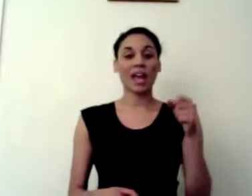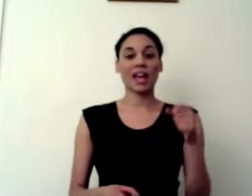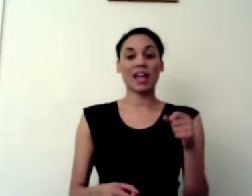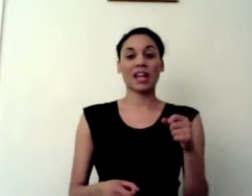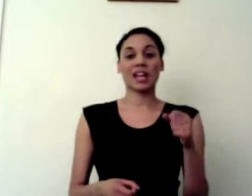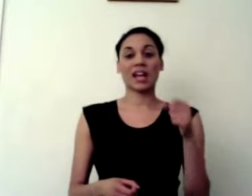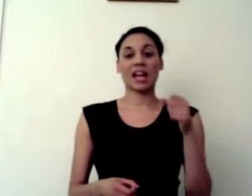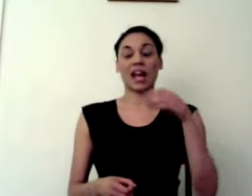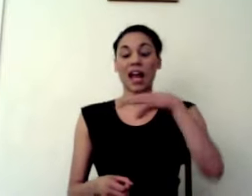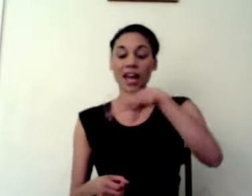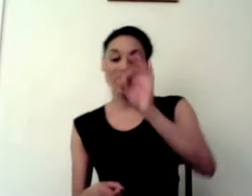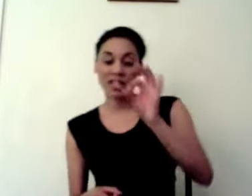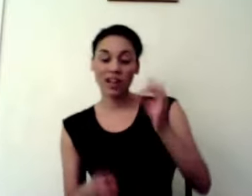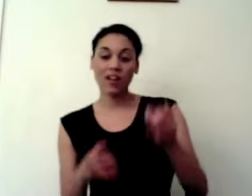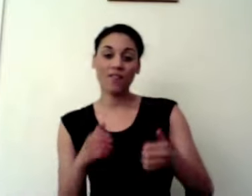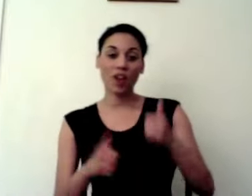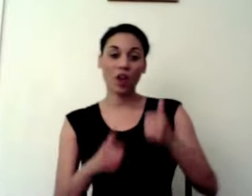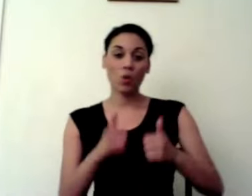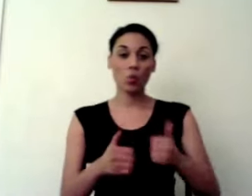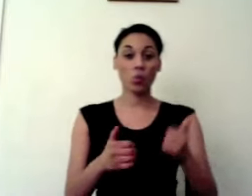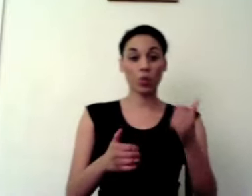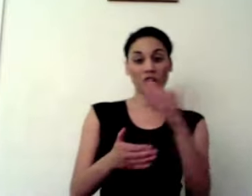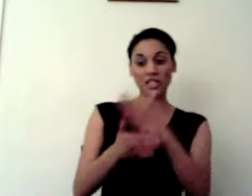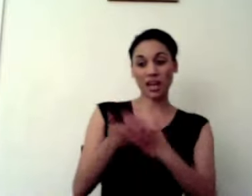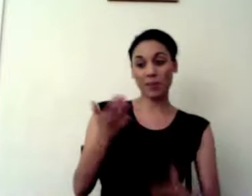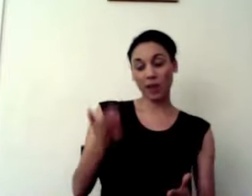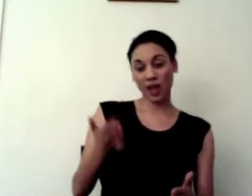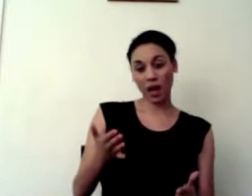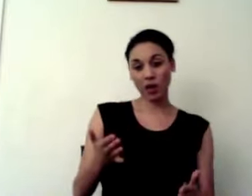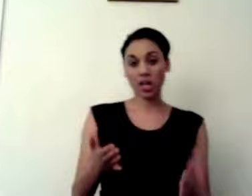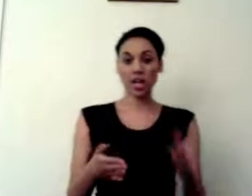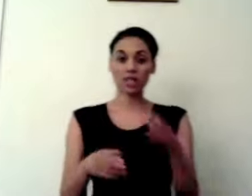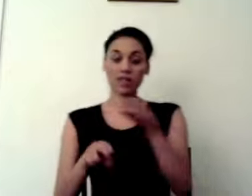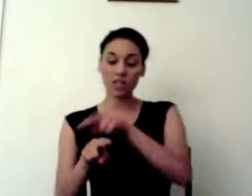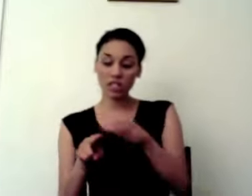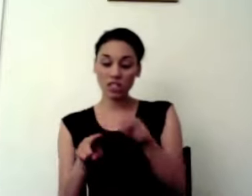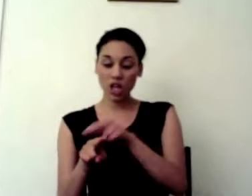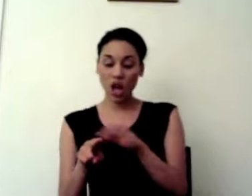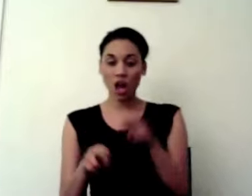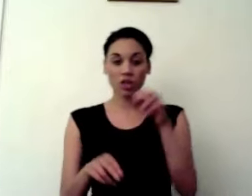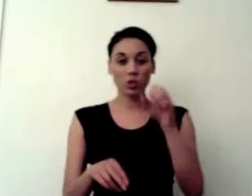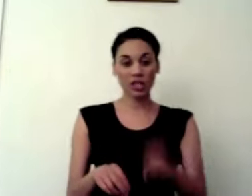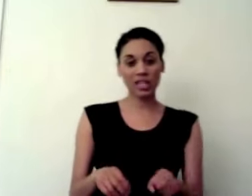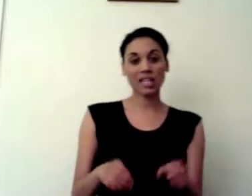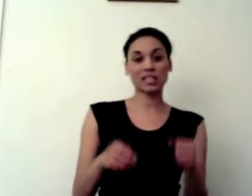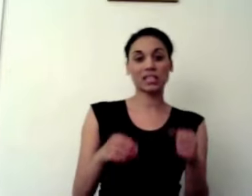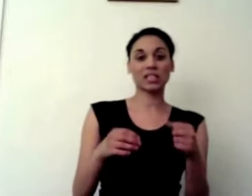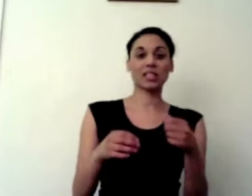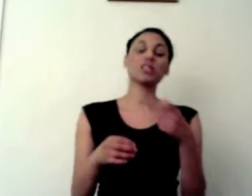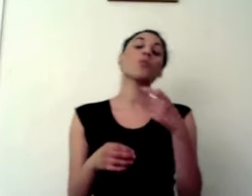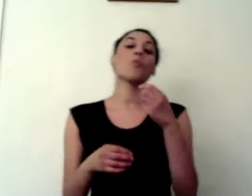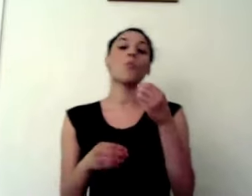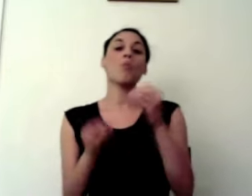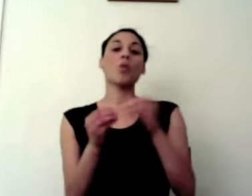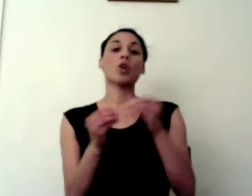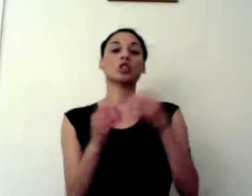you taste things more intensely. So we're going to use a Q-tip and 4 solutions. The solutions will be salty